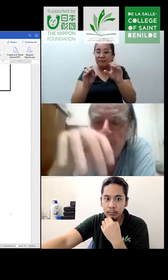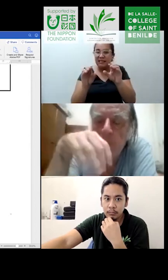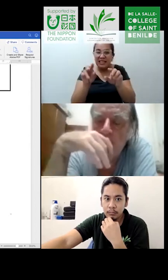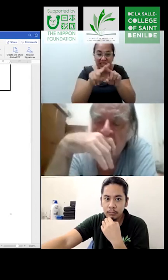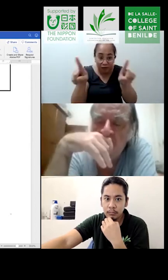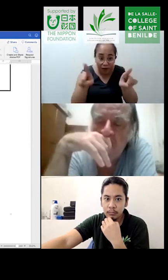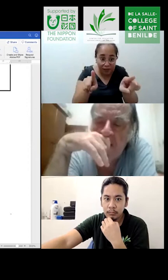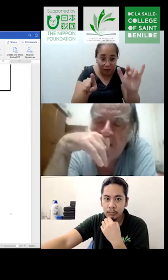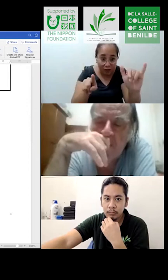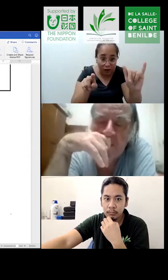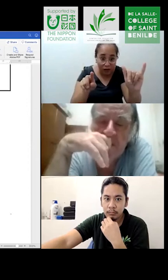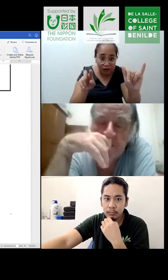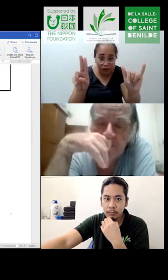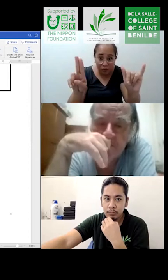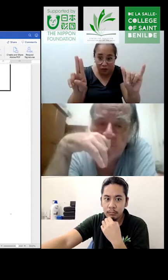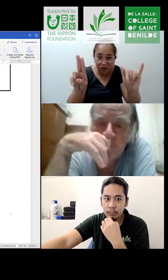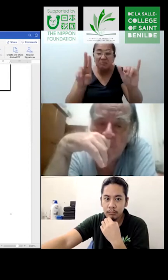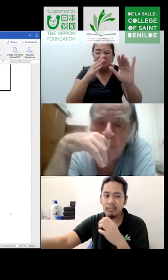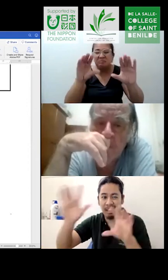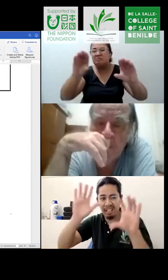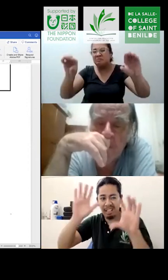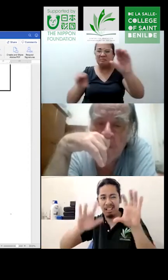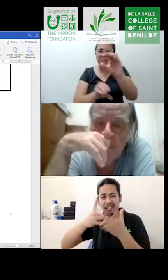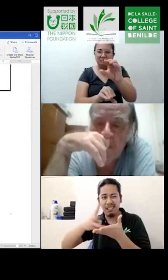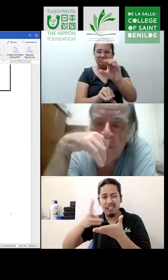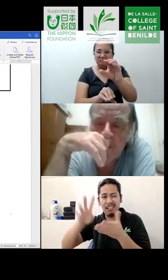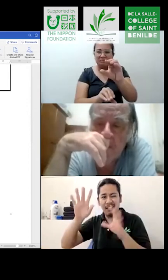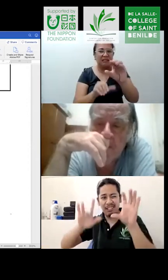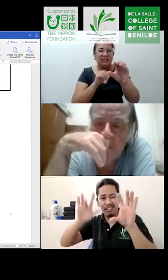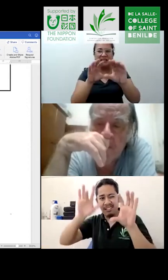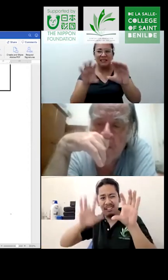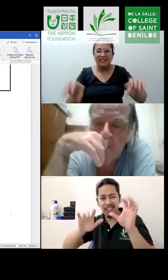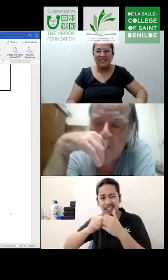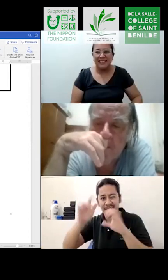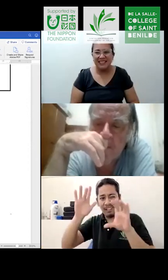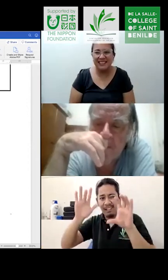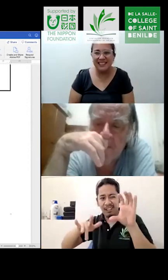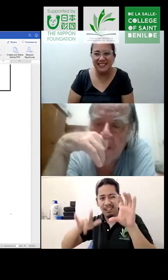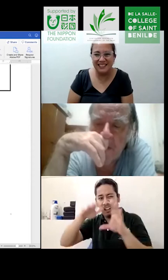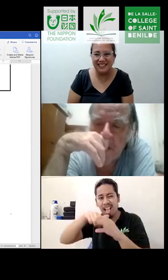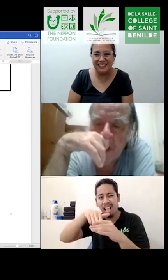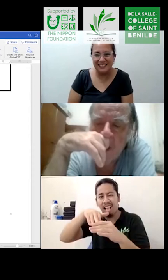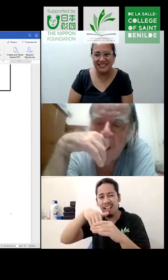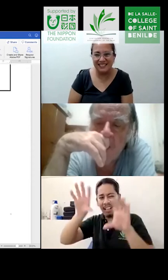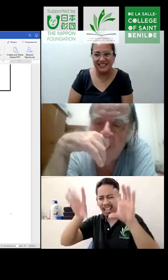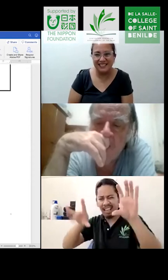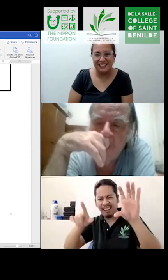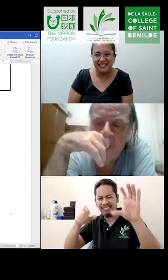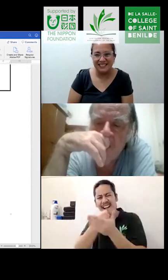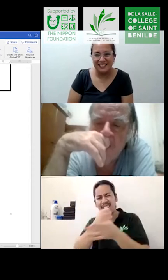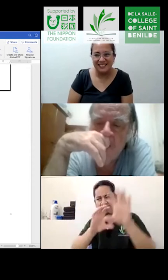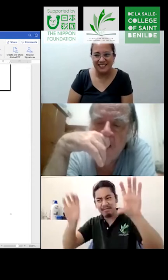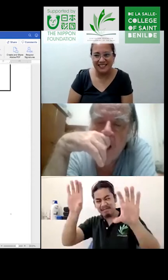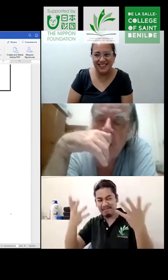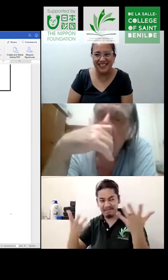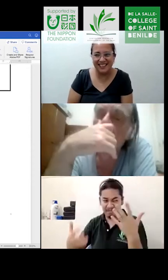then make a new entry. But I'm just thinking it might be a waste of space.